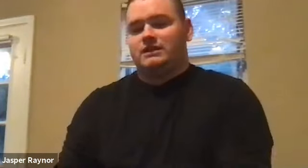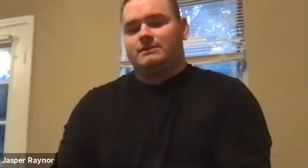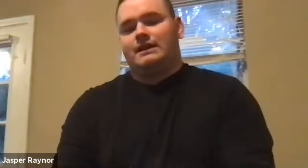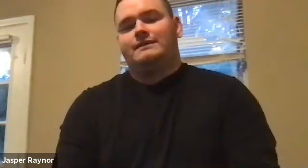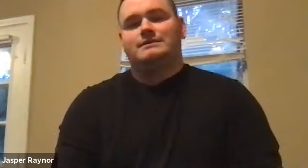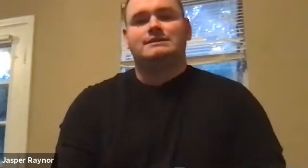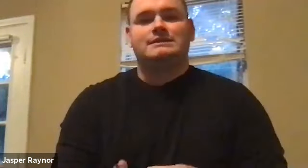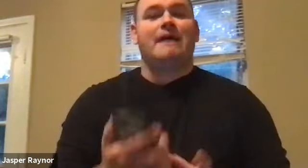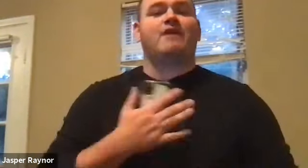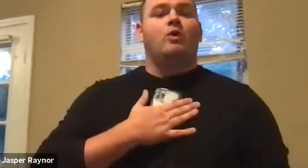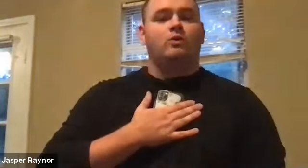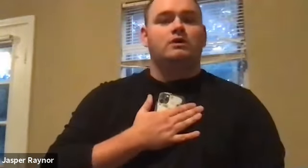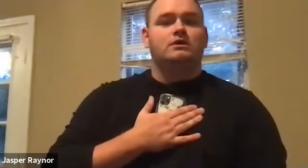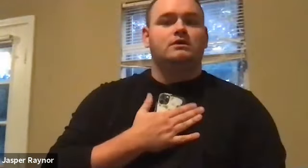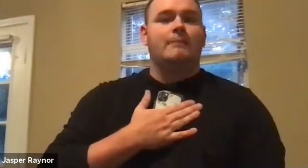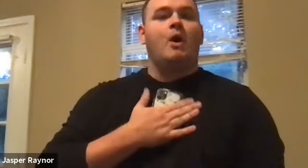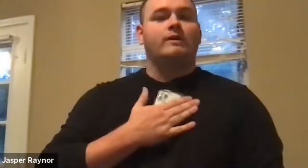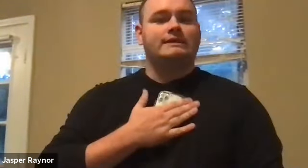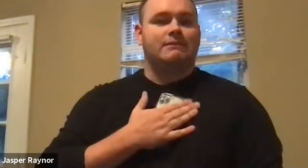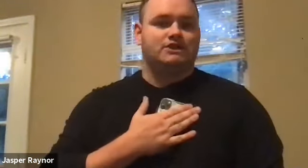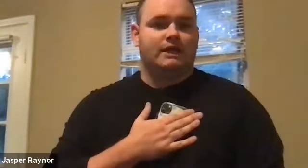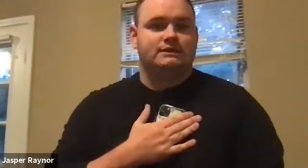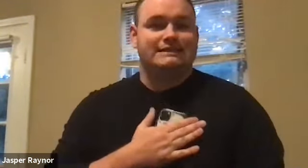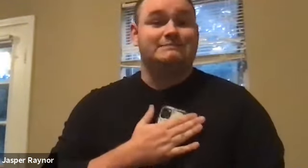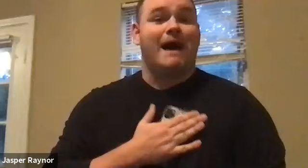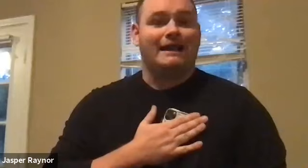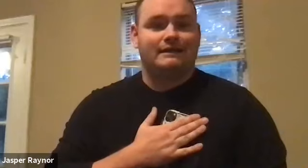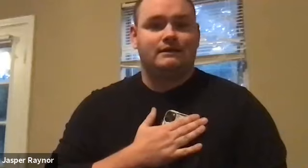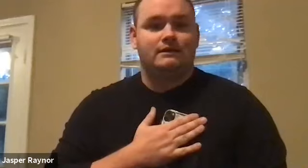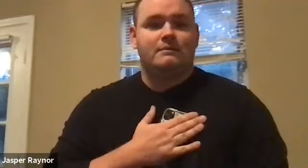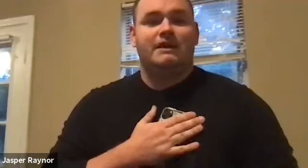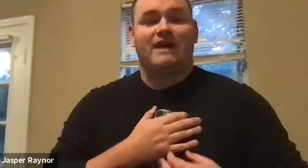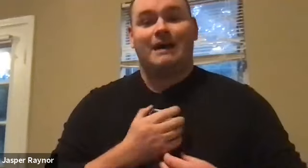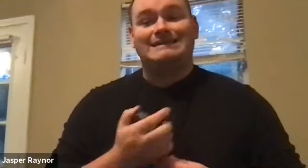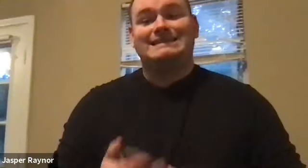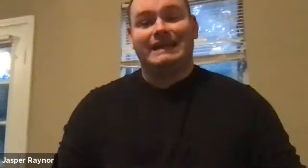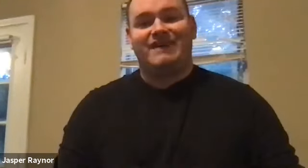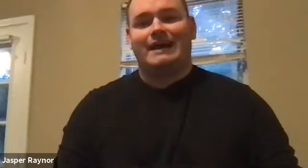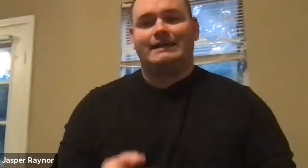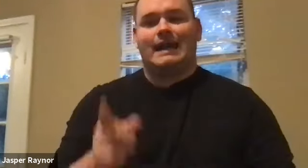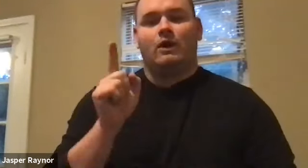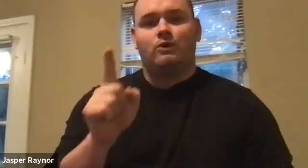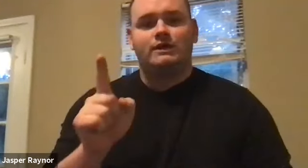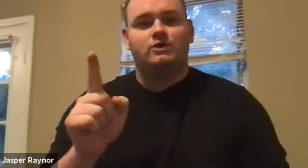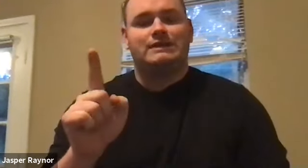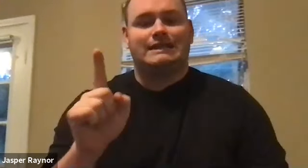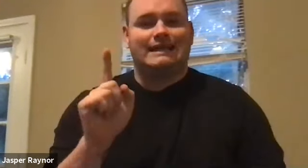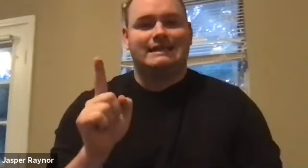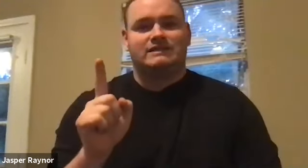something like this is my phone. I'm holding this to my chest. This is mine. But if I'm identifying, I only use an index